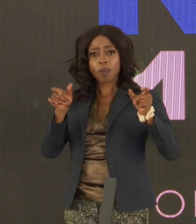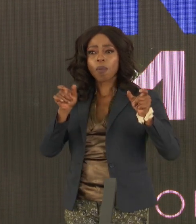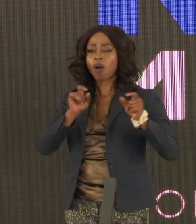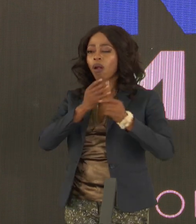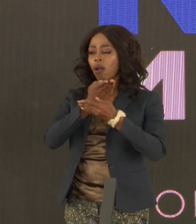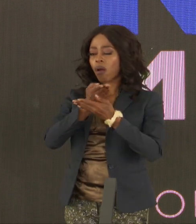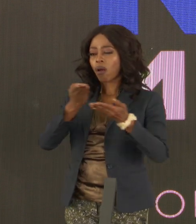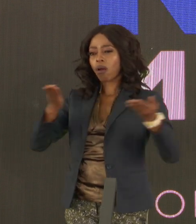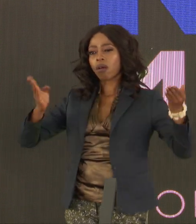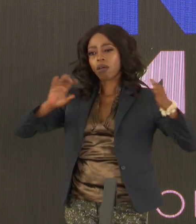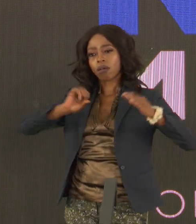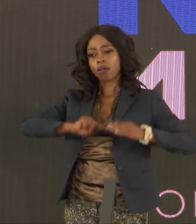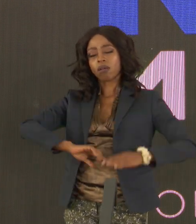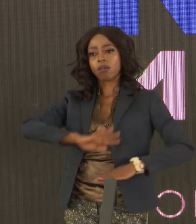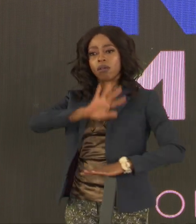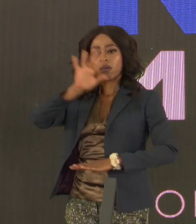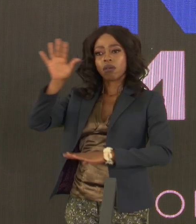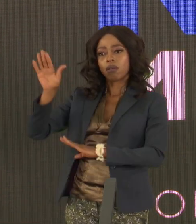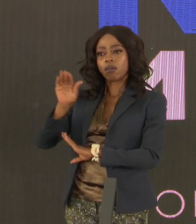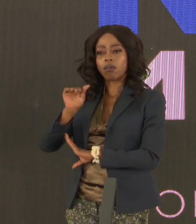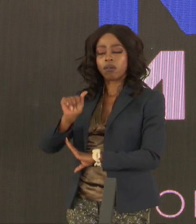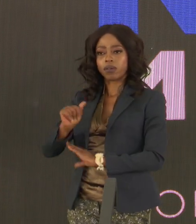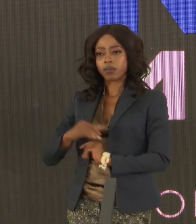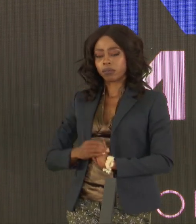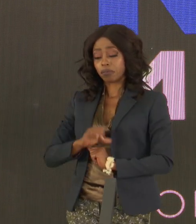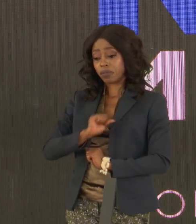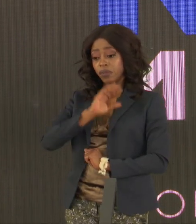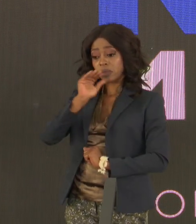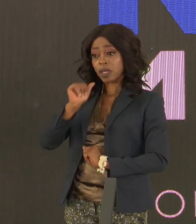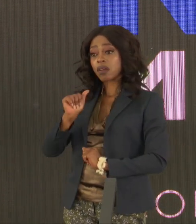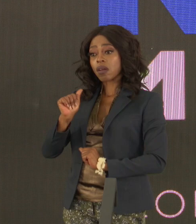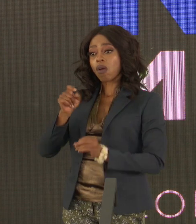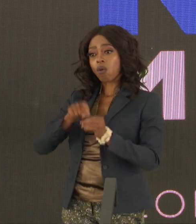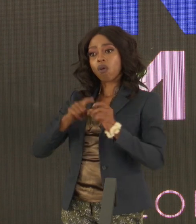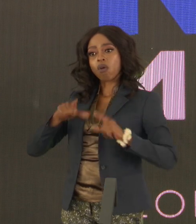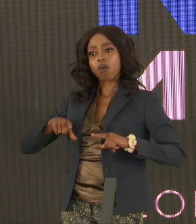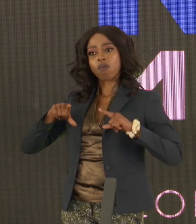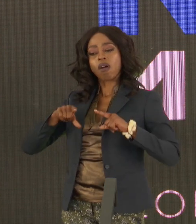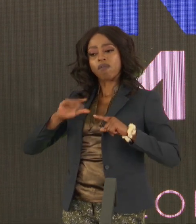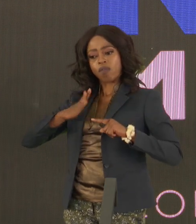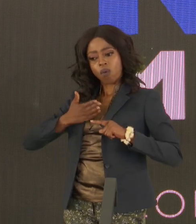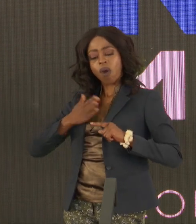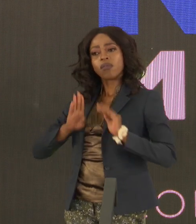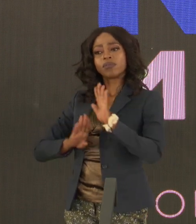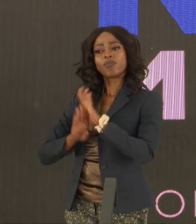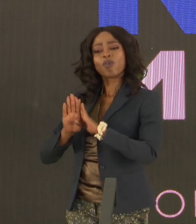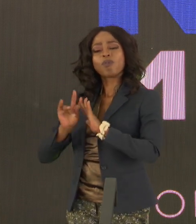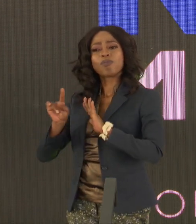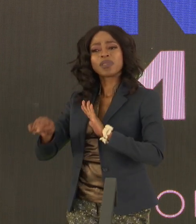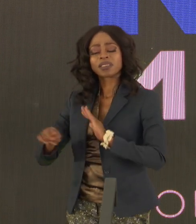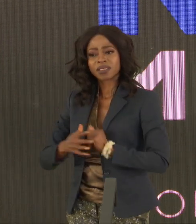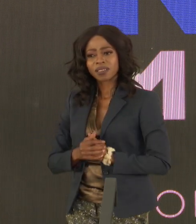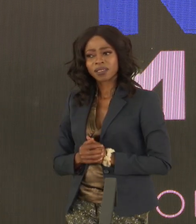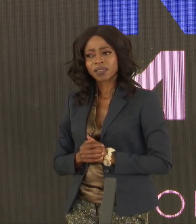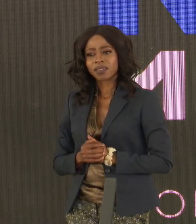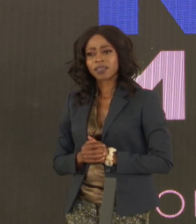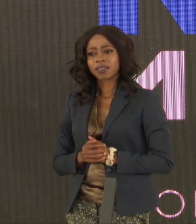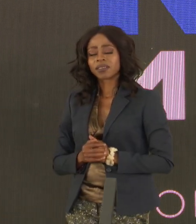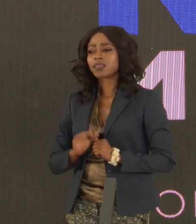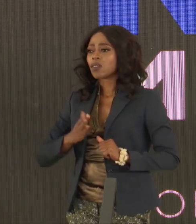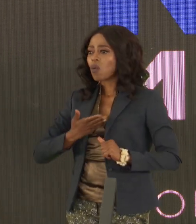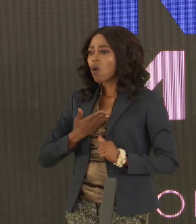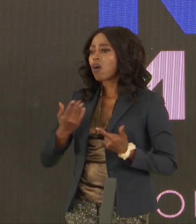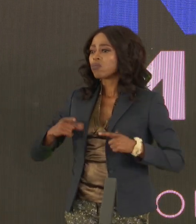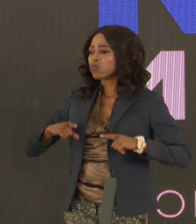of South Africa. South Africans want the quality of life of their families to improve dramatically. They want to